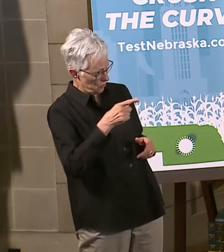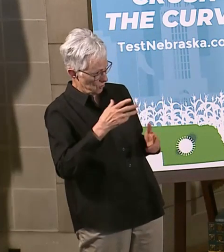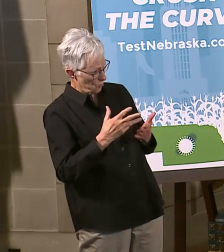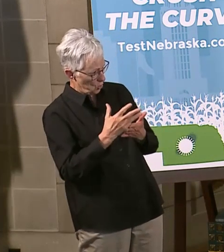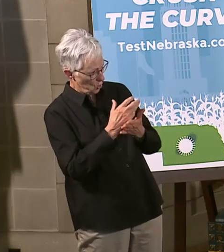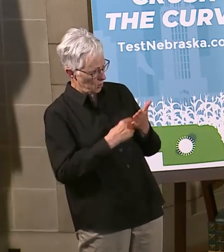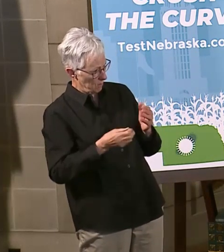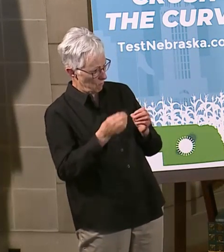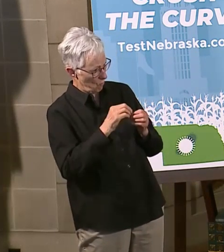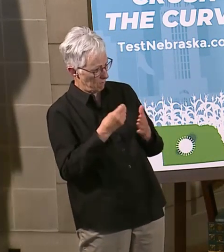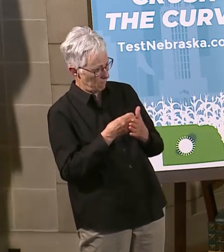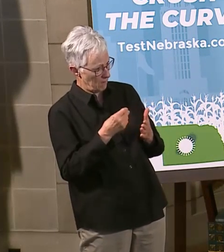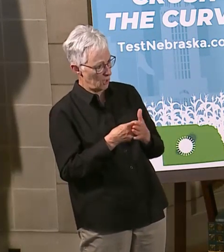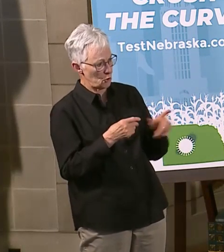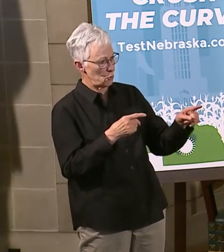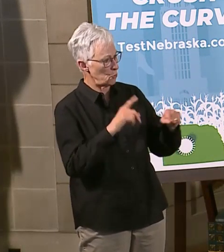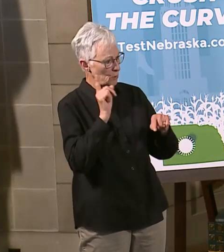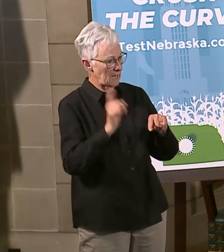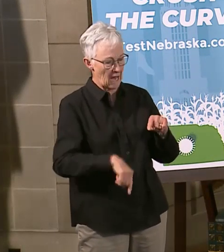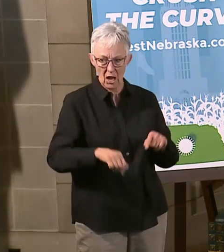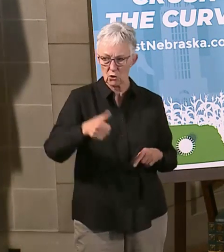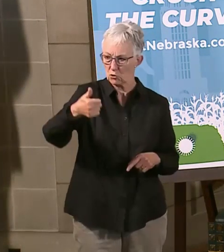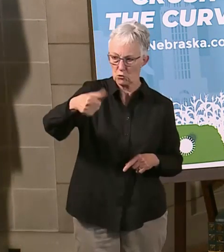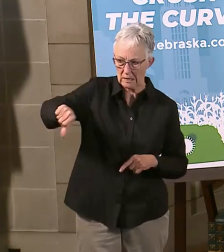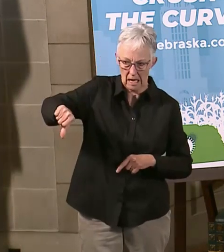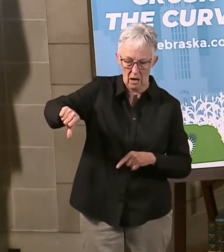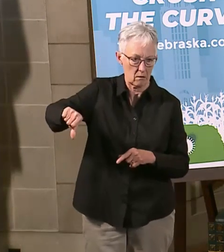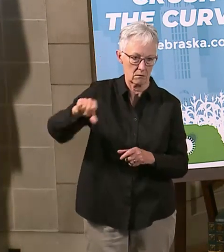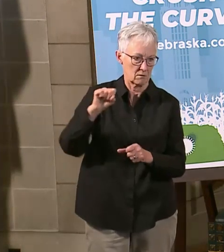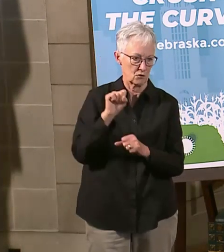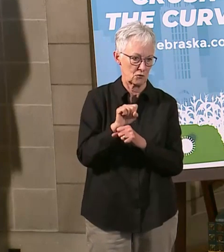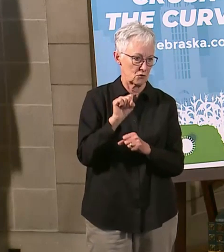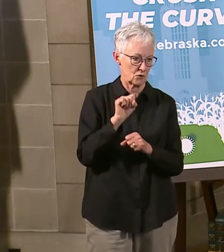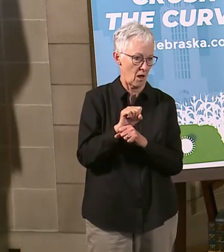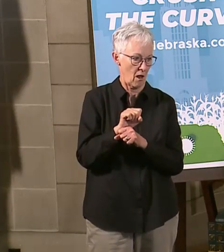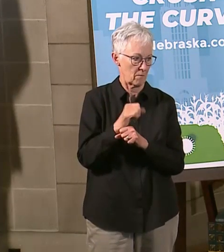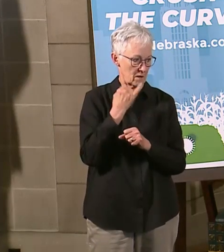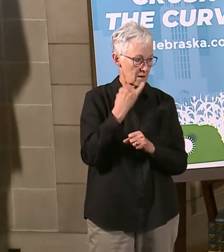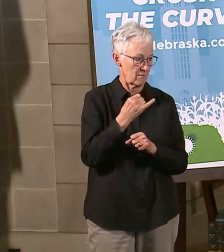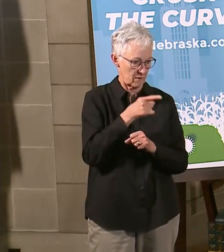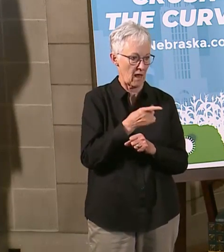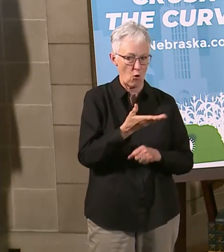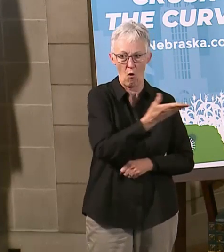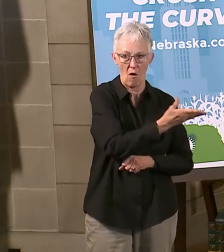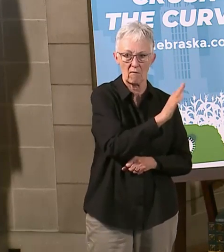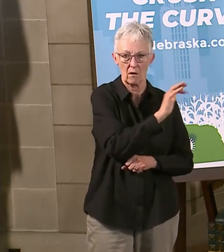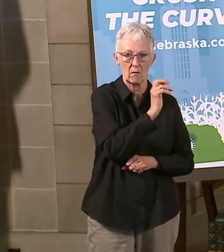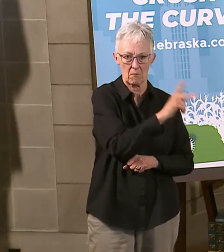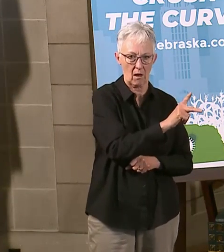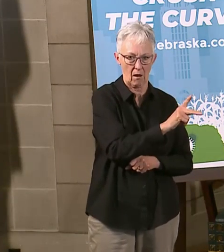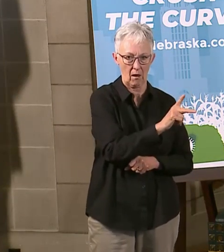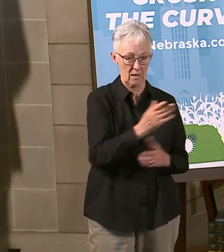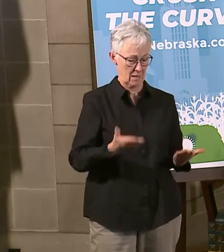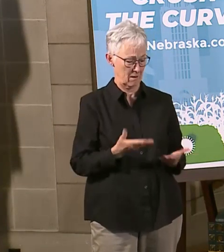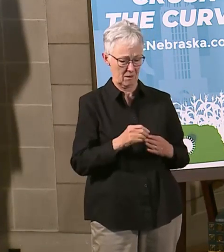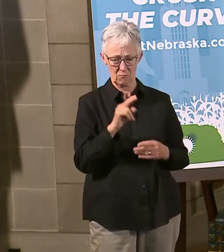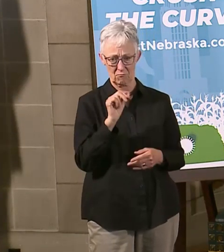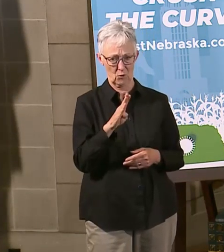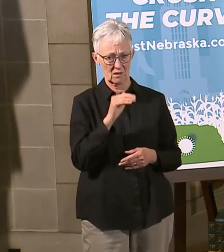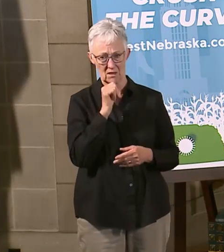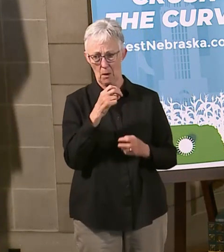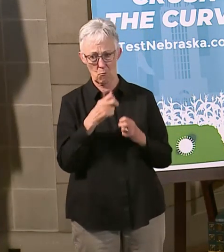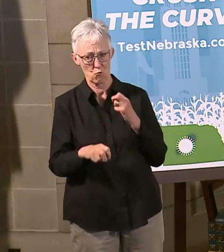benefits, because you cannot turn down the job opportunity. So I appreciate Senator Sasse's concern, but here in Nebraska, I don't think it's gonna be an issue, because again, if